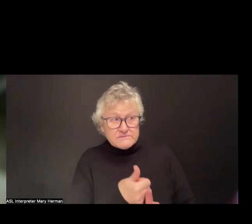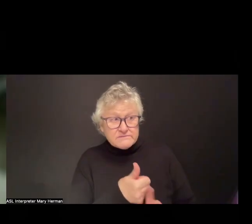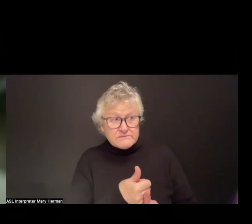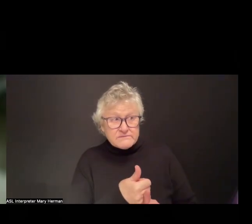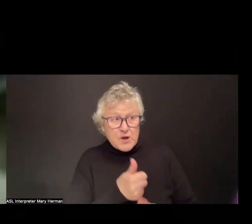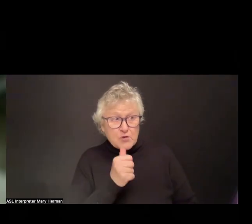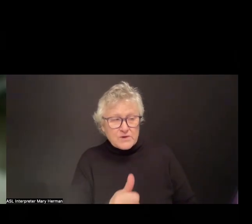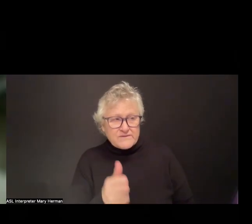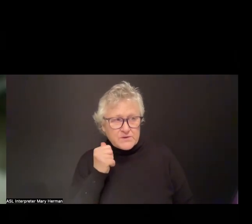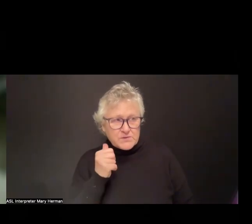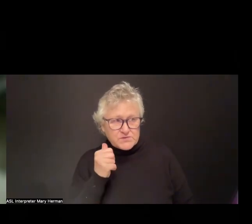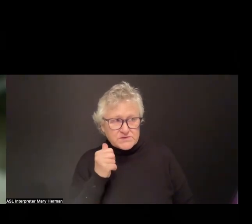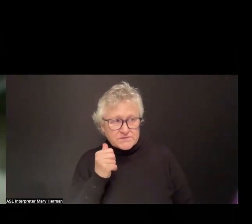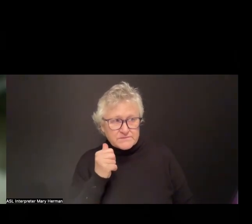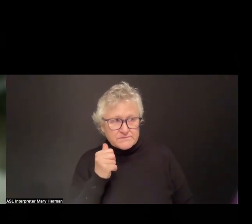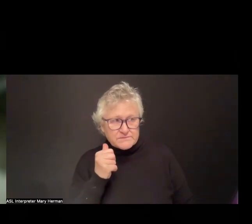Chapter 2.